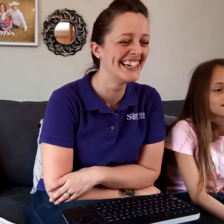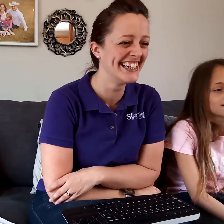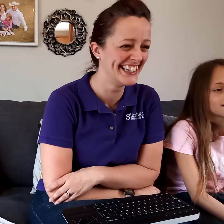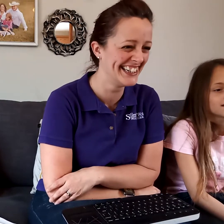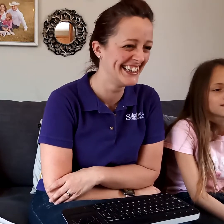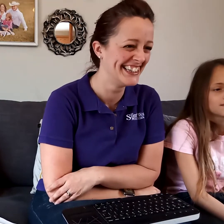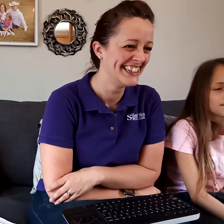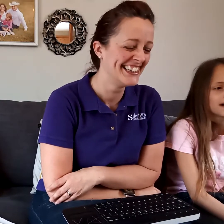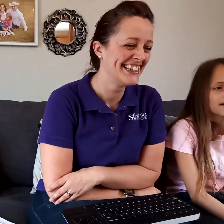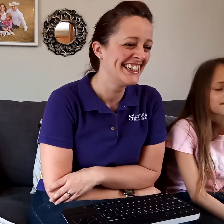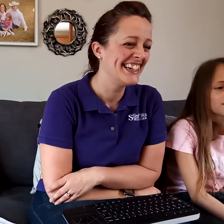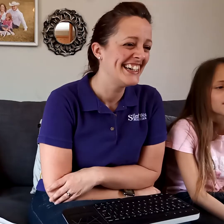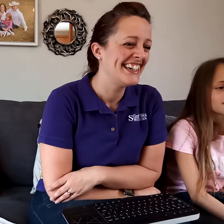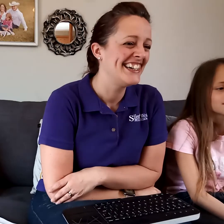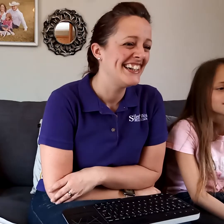Woo! Mine has 4, I think.